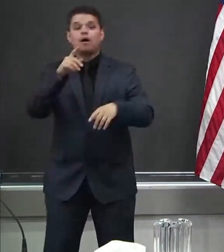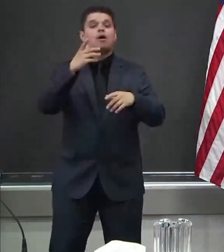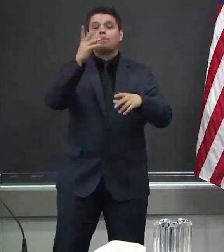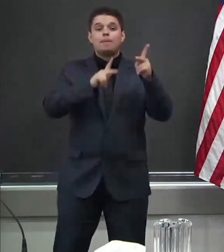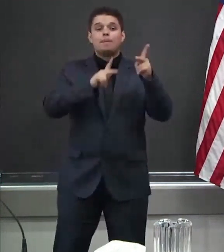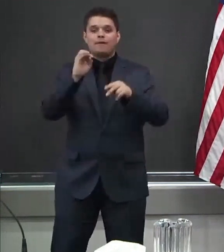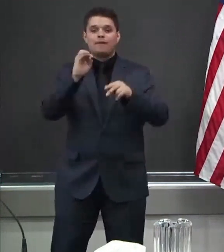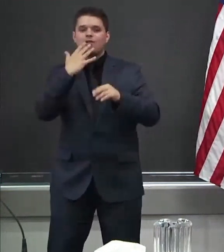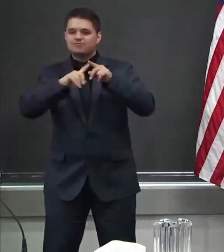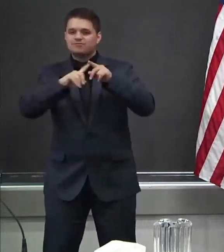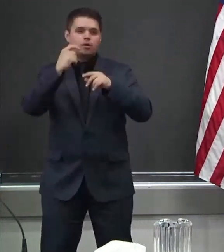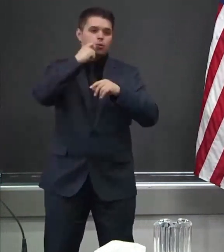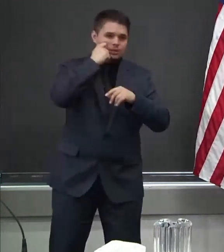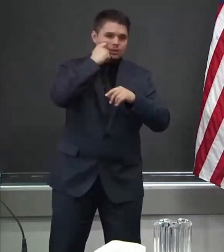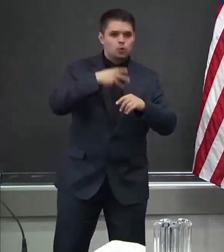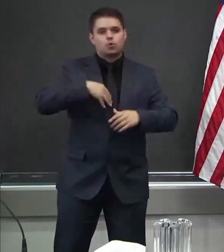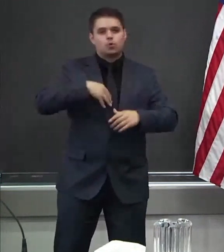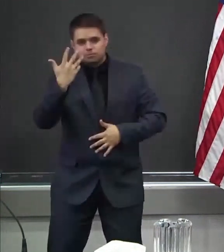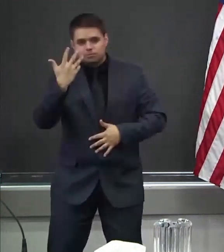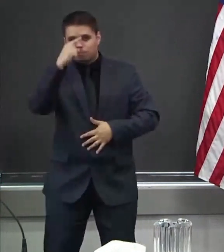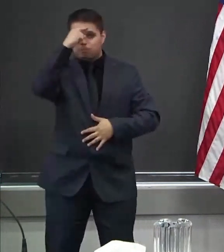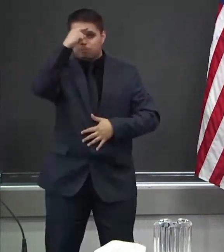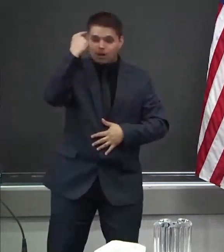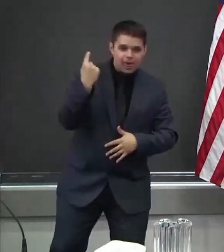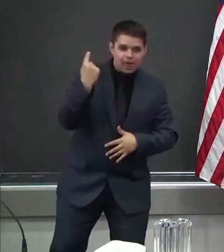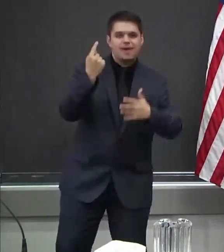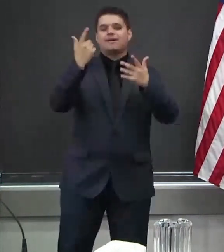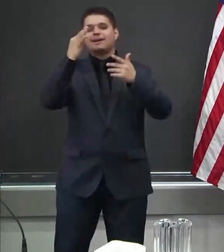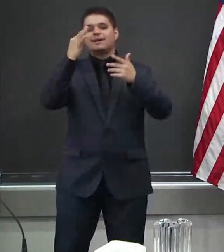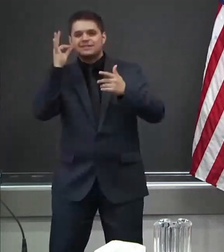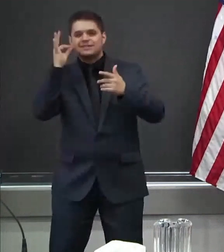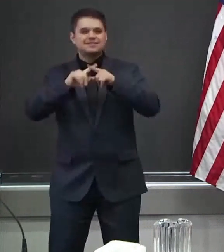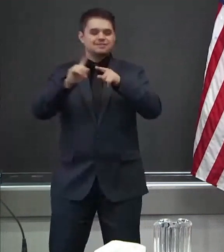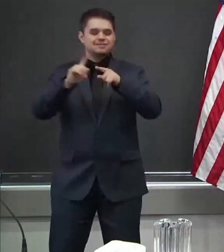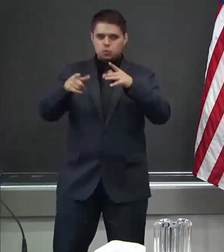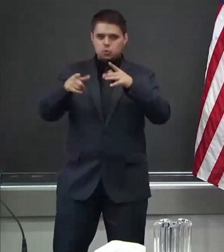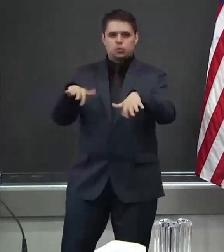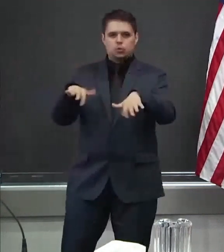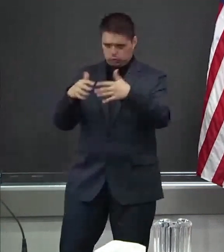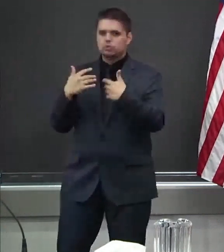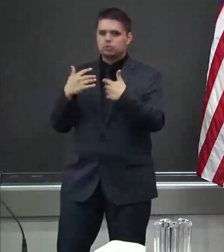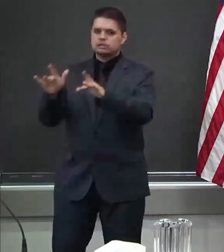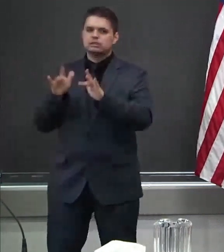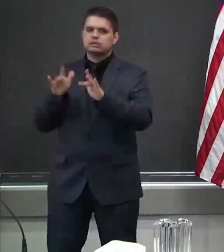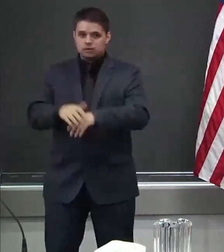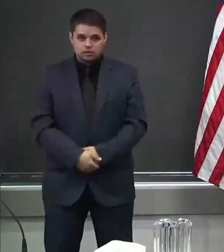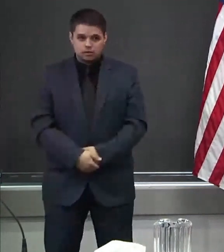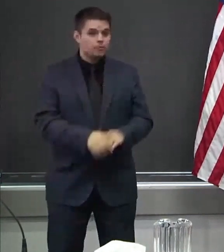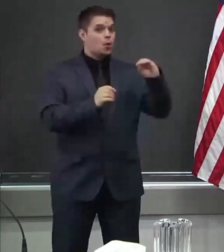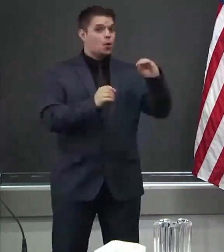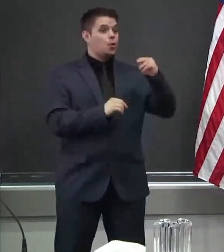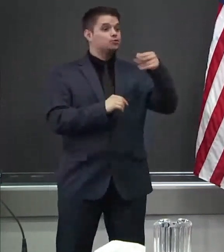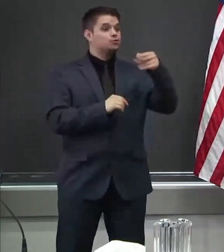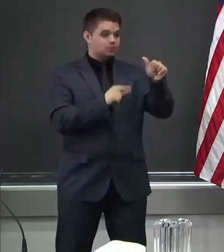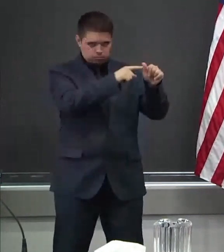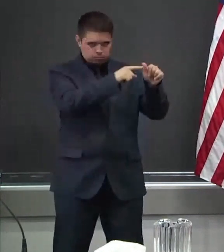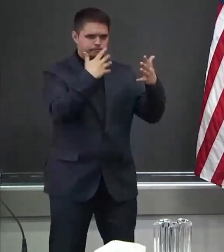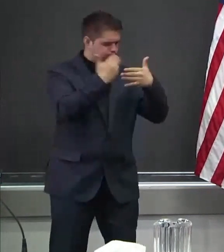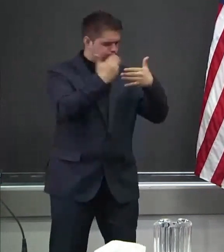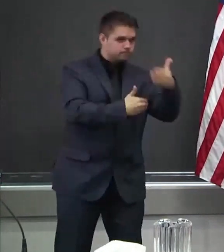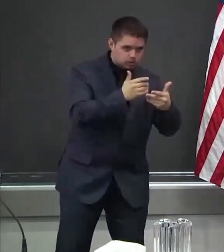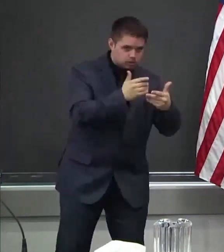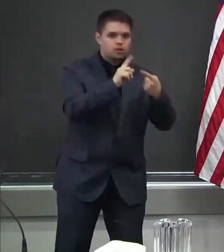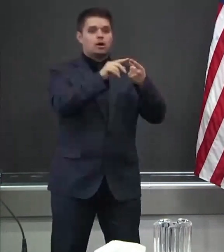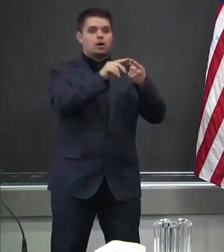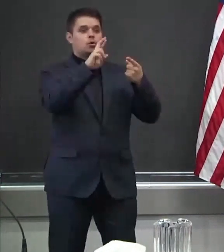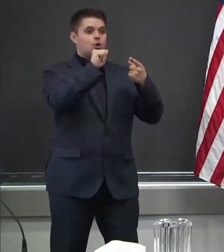is training providers to collect race and ethnicity data and following up when this data is missing.